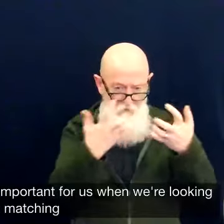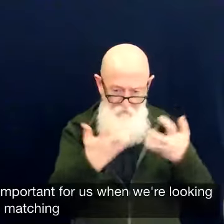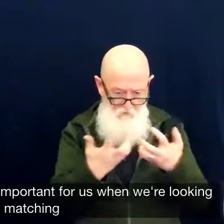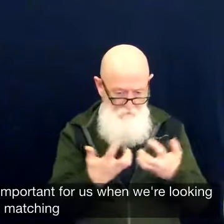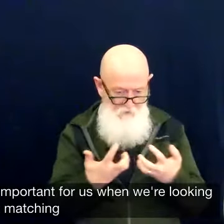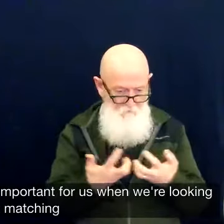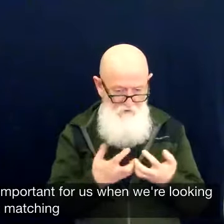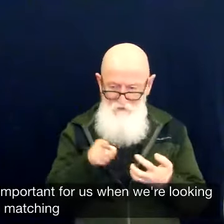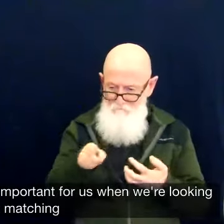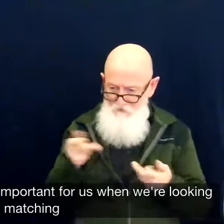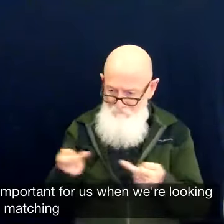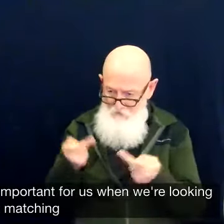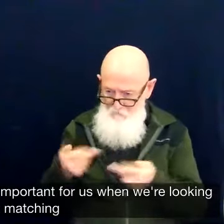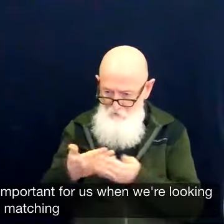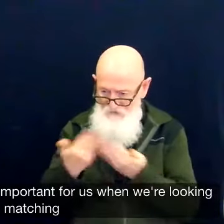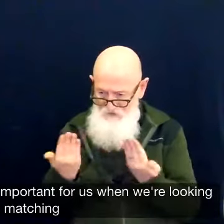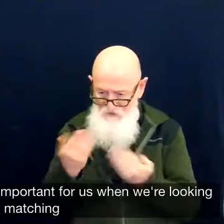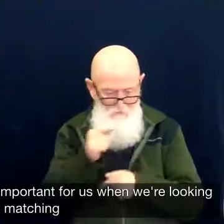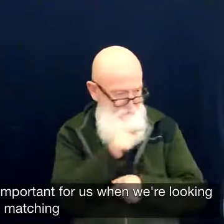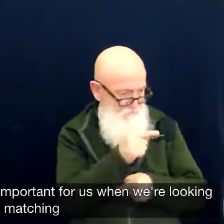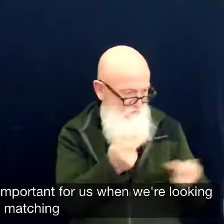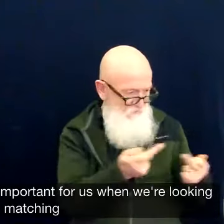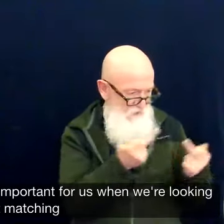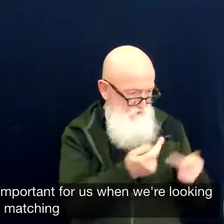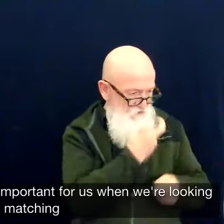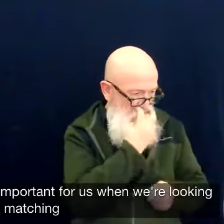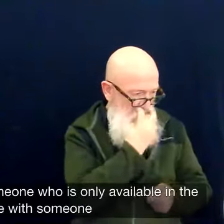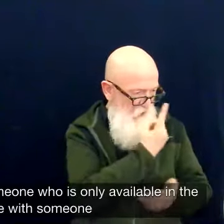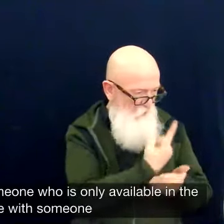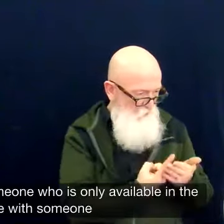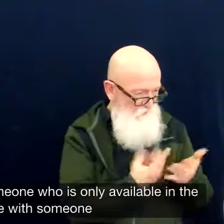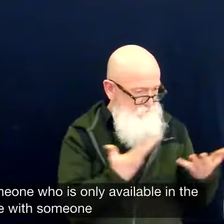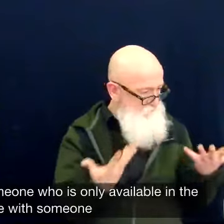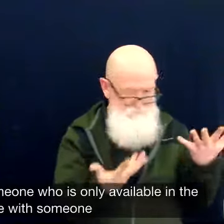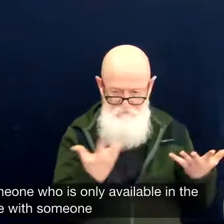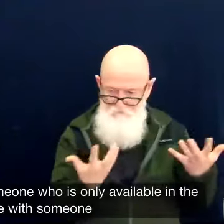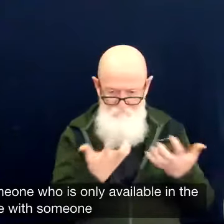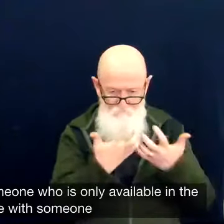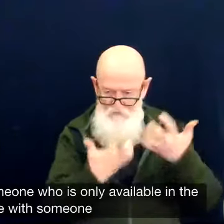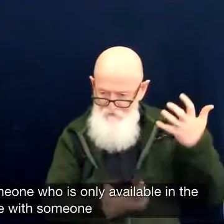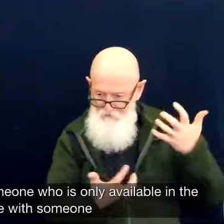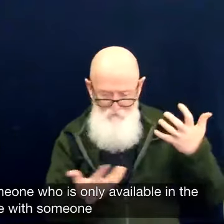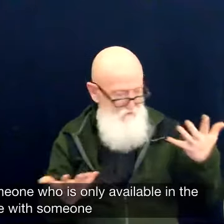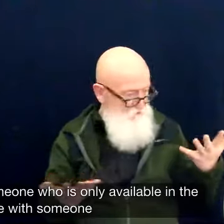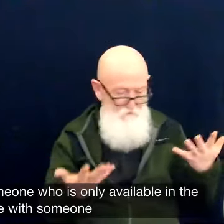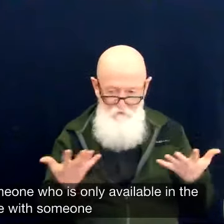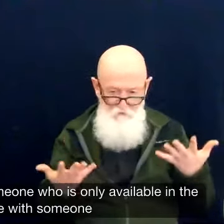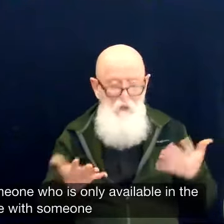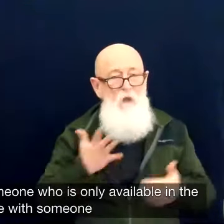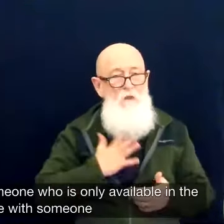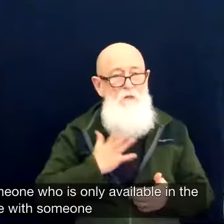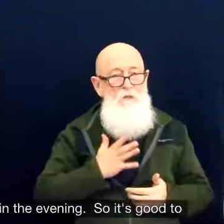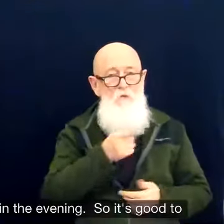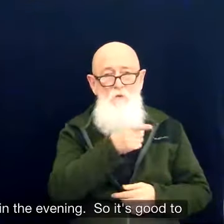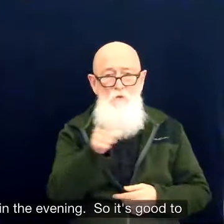only available in the daytime with someone who's only available in the evening. So it's good to start thinking